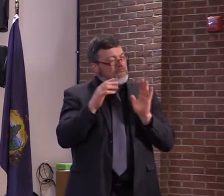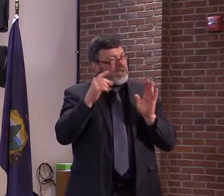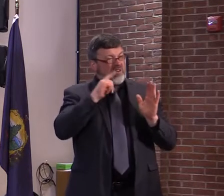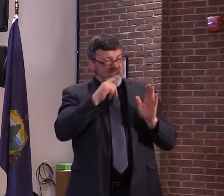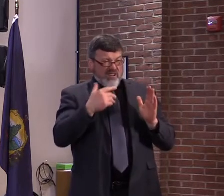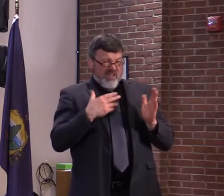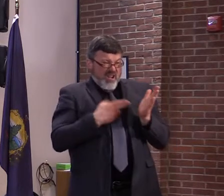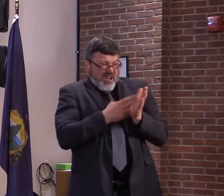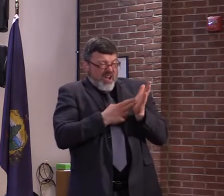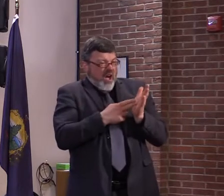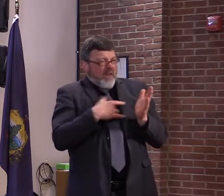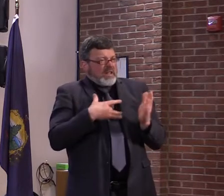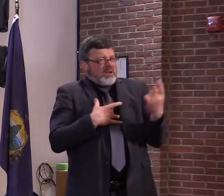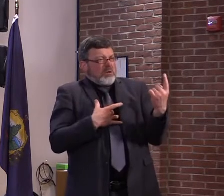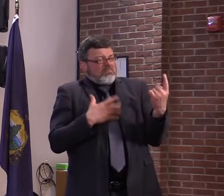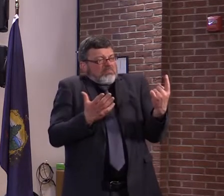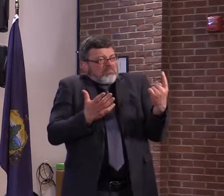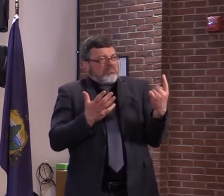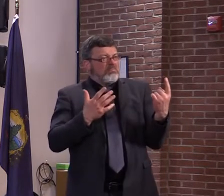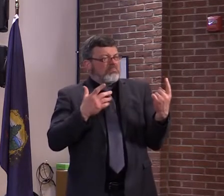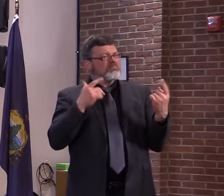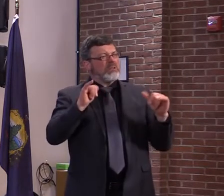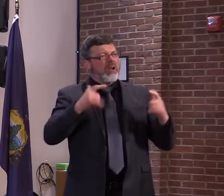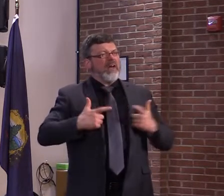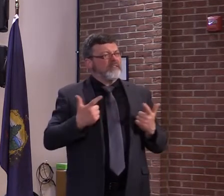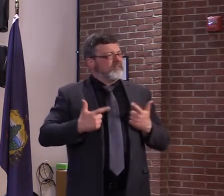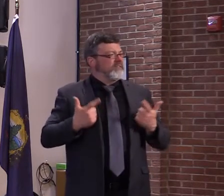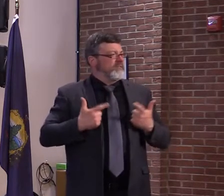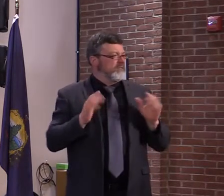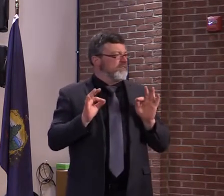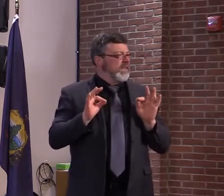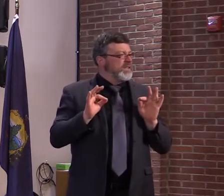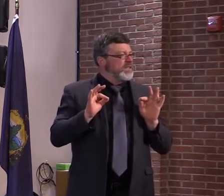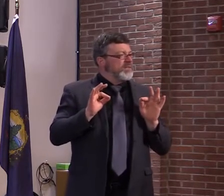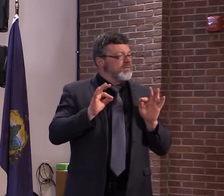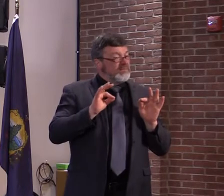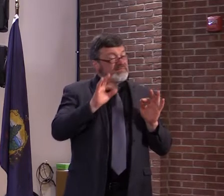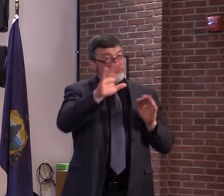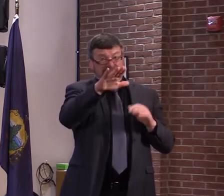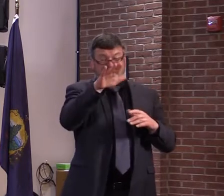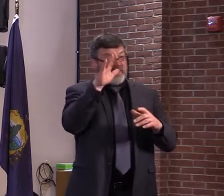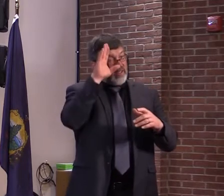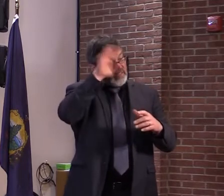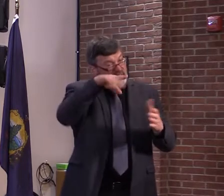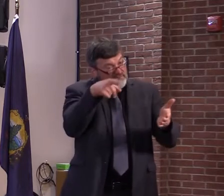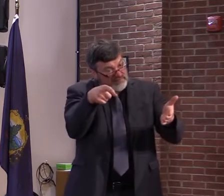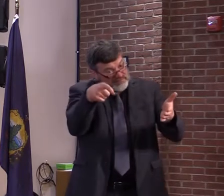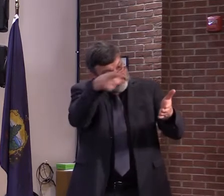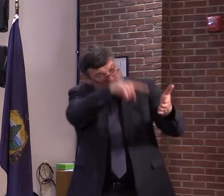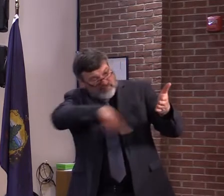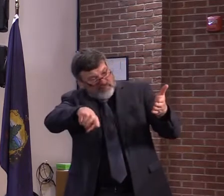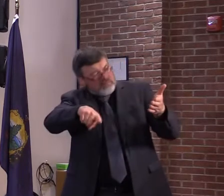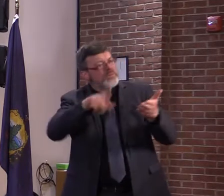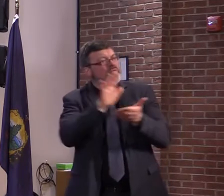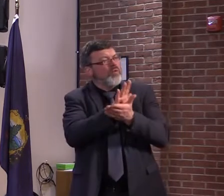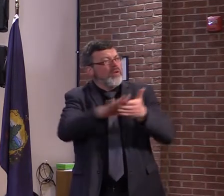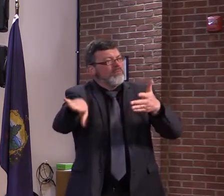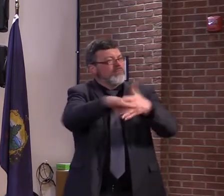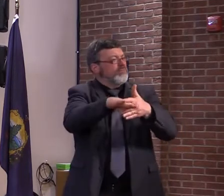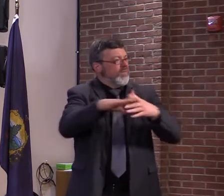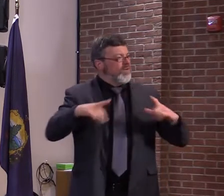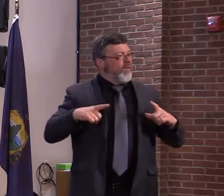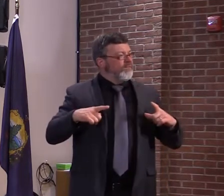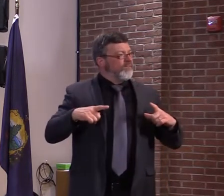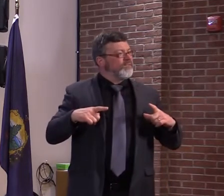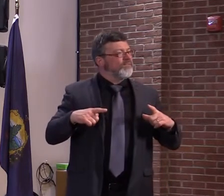we're also coming up onto April vacation here next week. And the weather's getting warmer, so I'm optimistic that schools will be able to manage